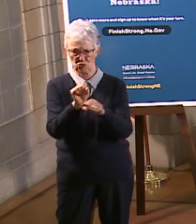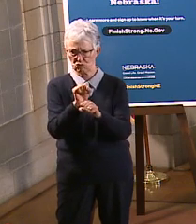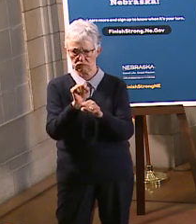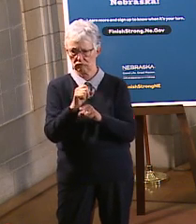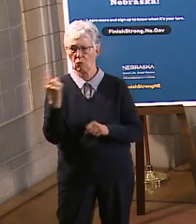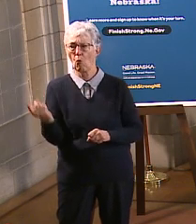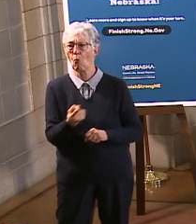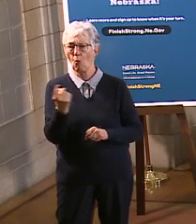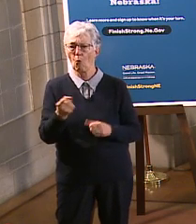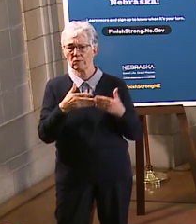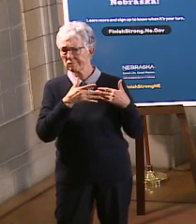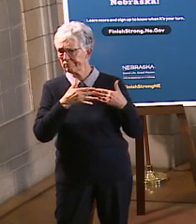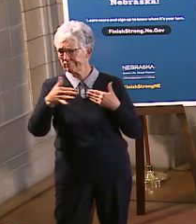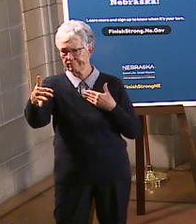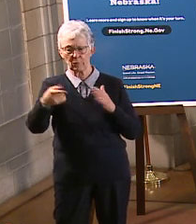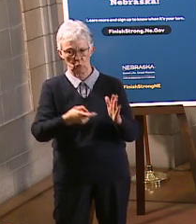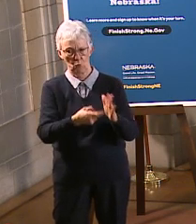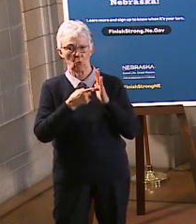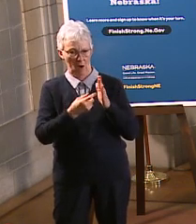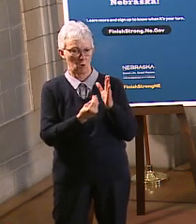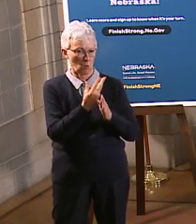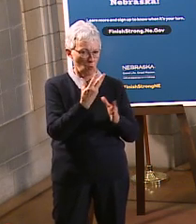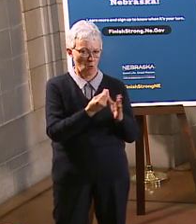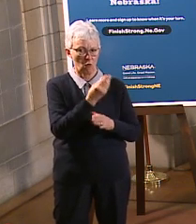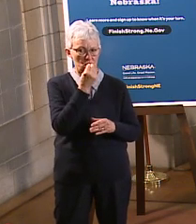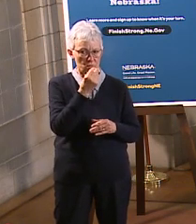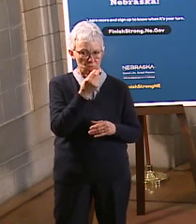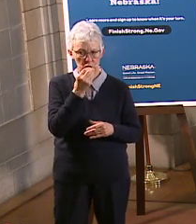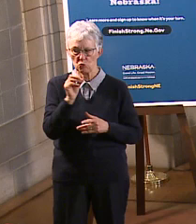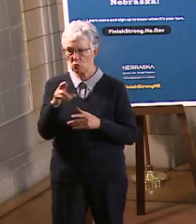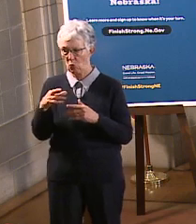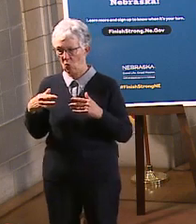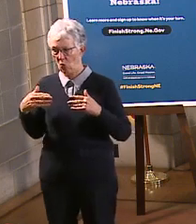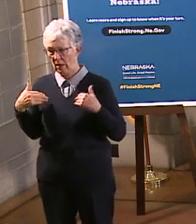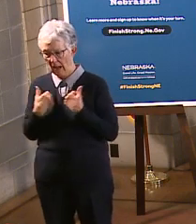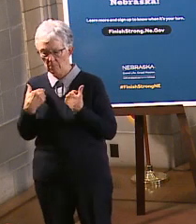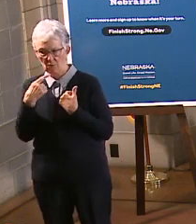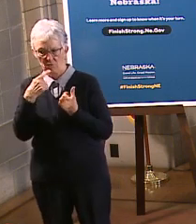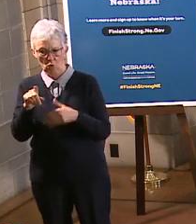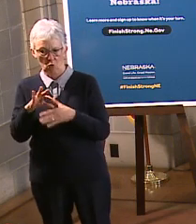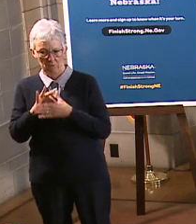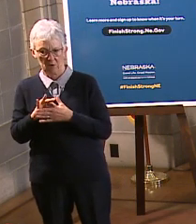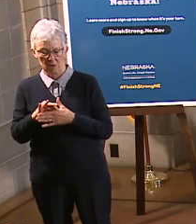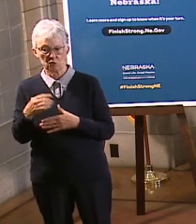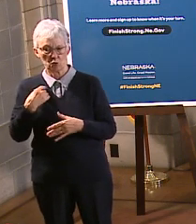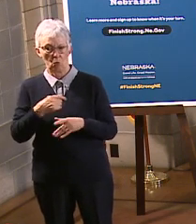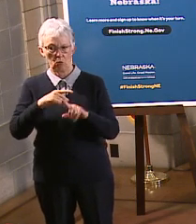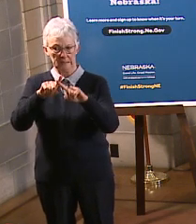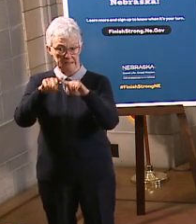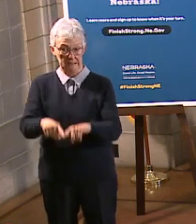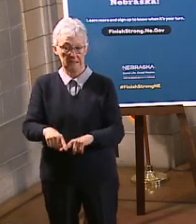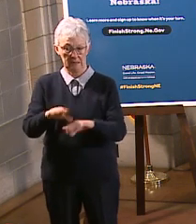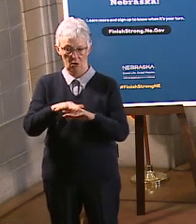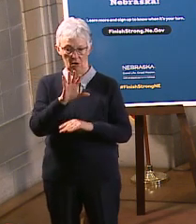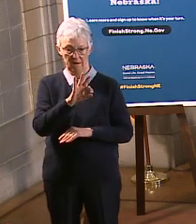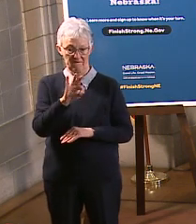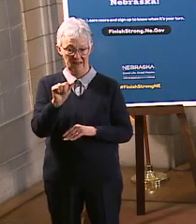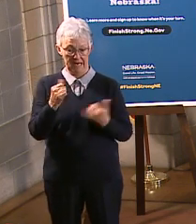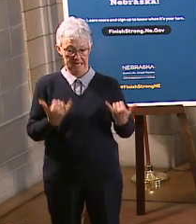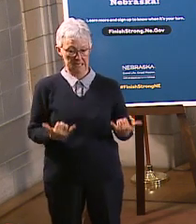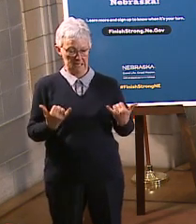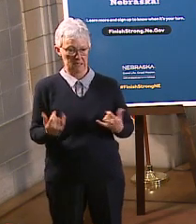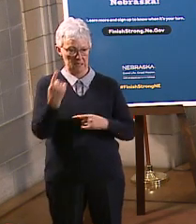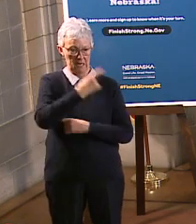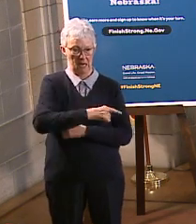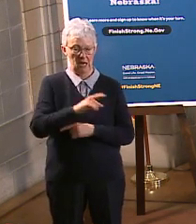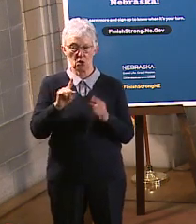advocates in the agriculture industry. So therefore, our future depends on the FFA members of today. Again,